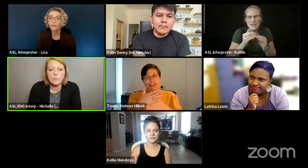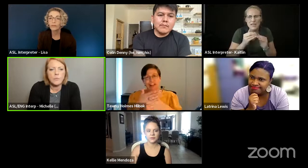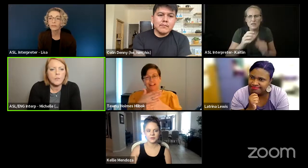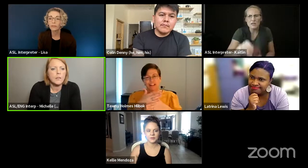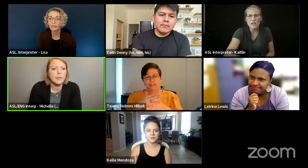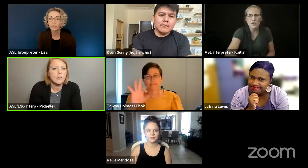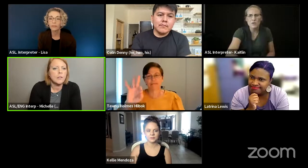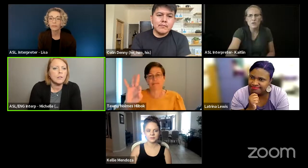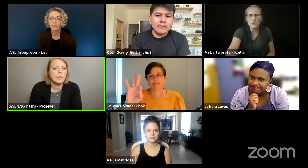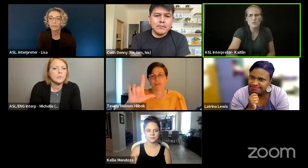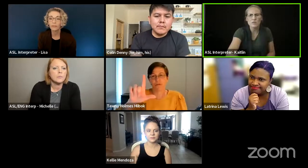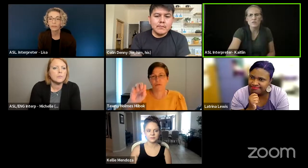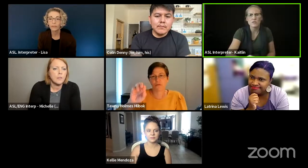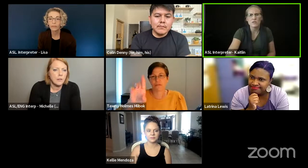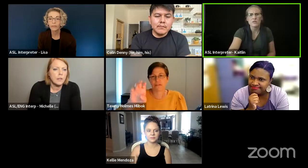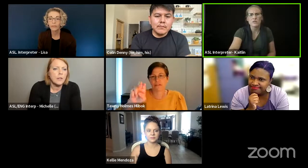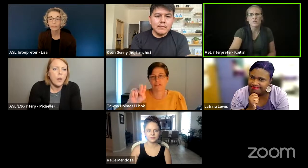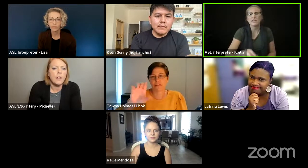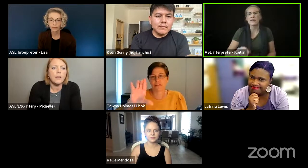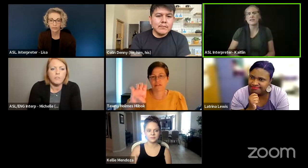Is the city. Can you?